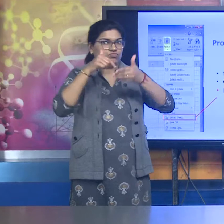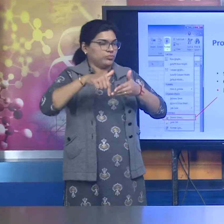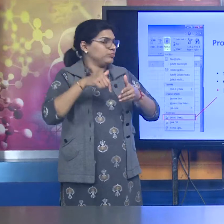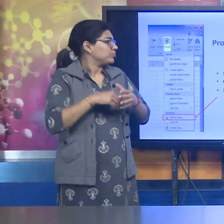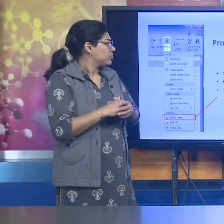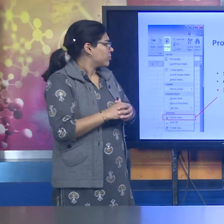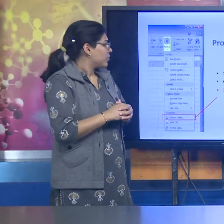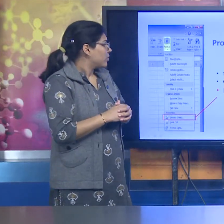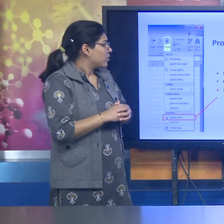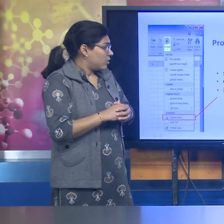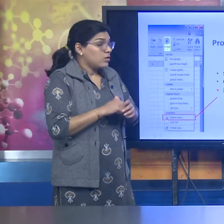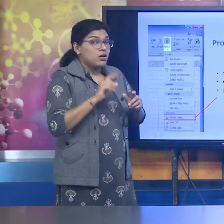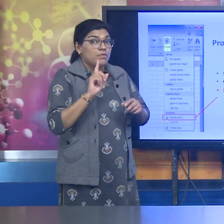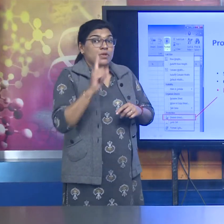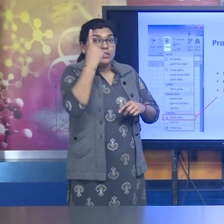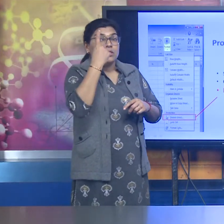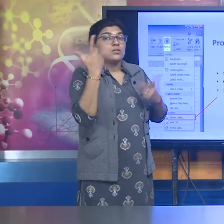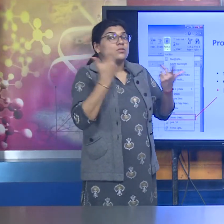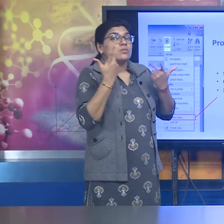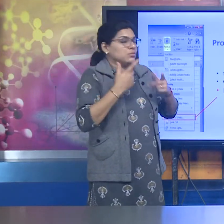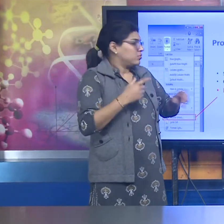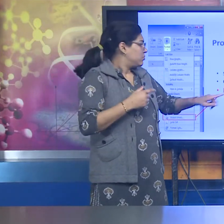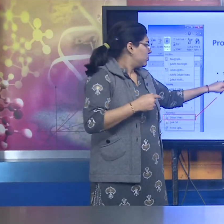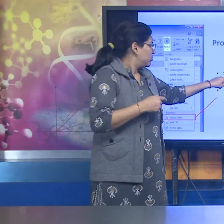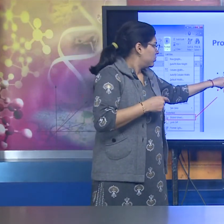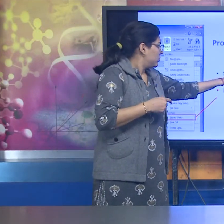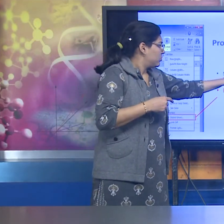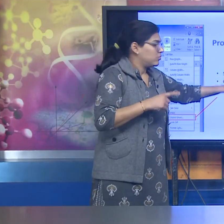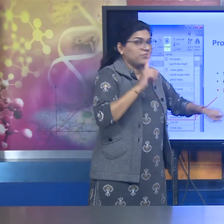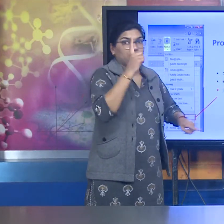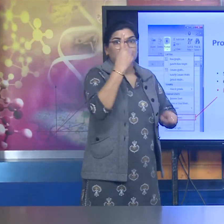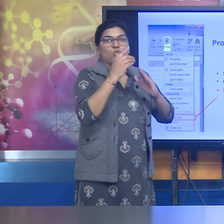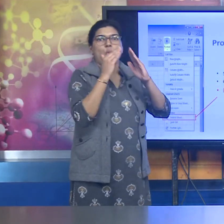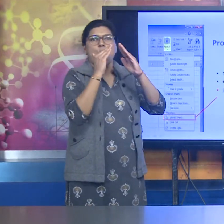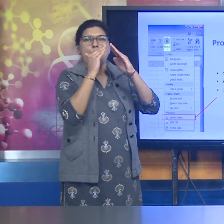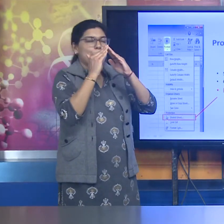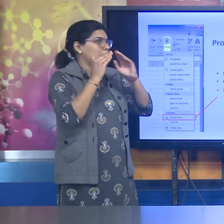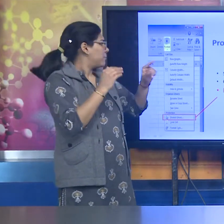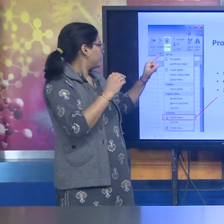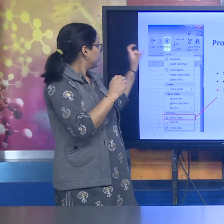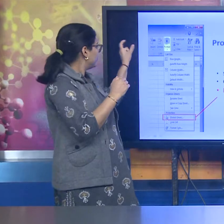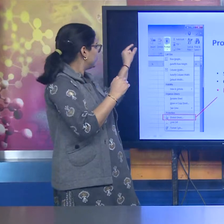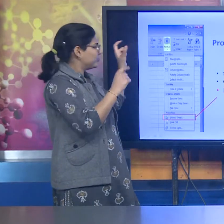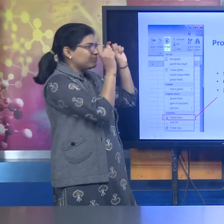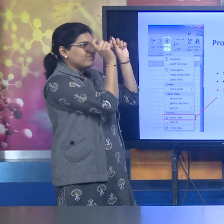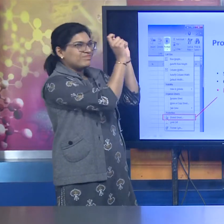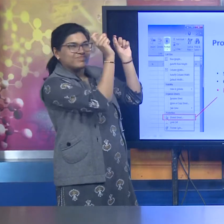unprotect worksheets. First, you have to select a home tab.